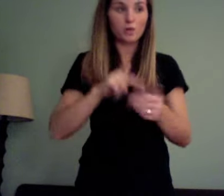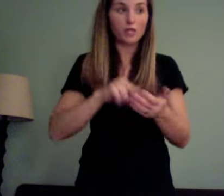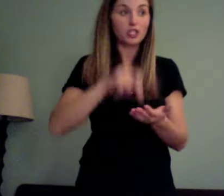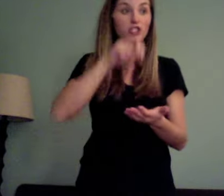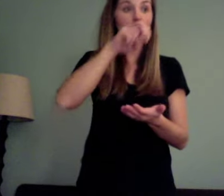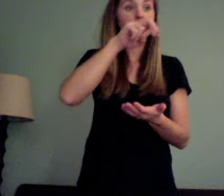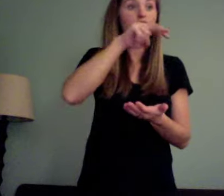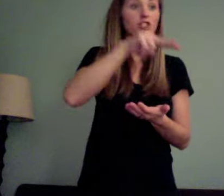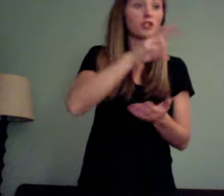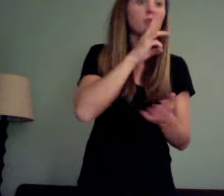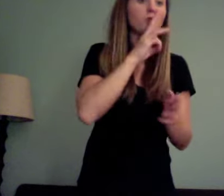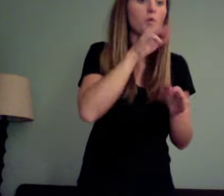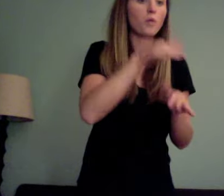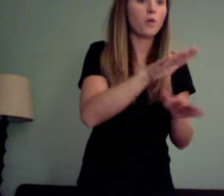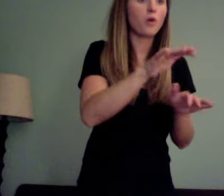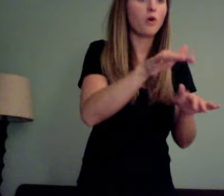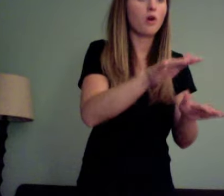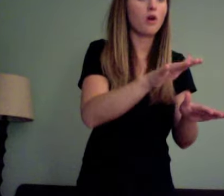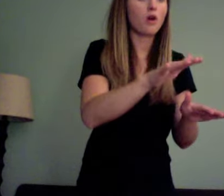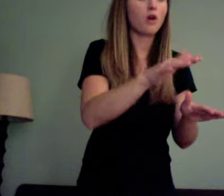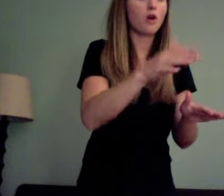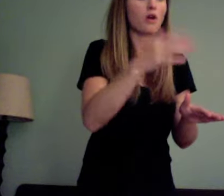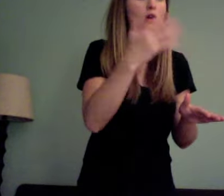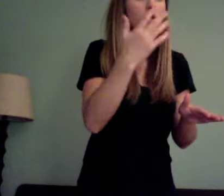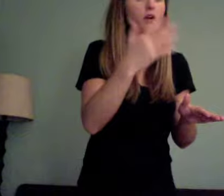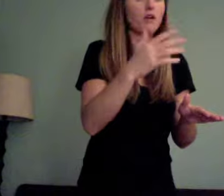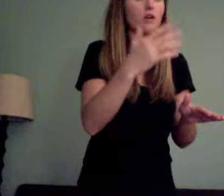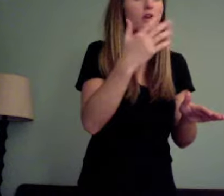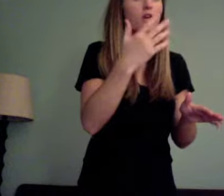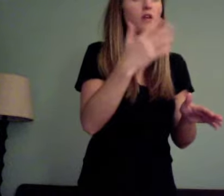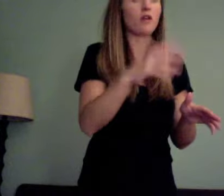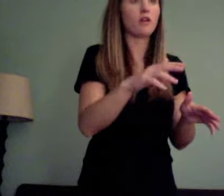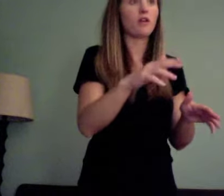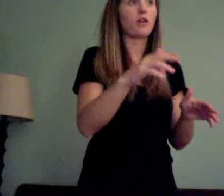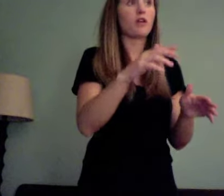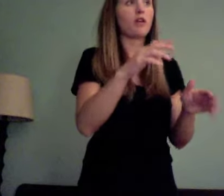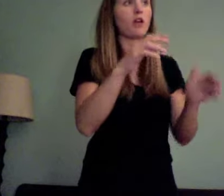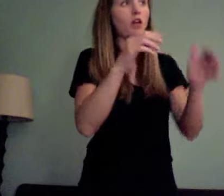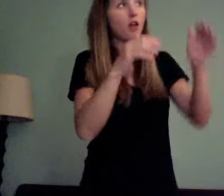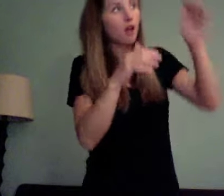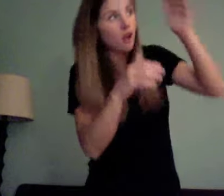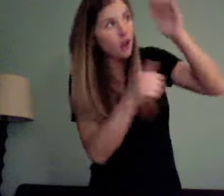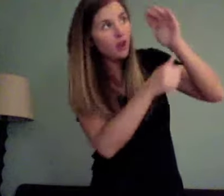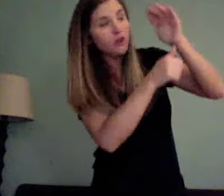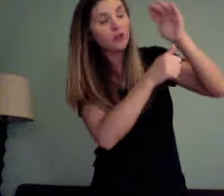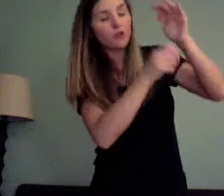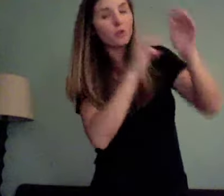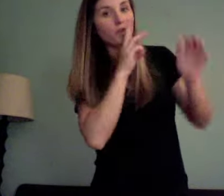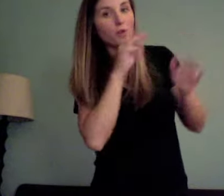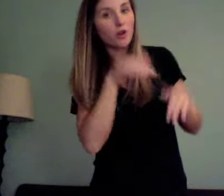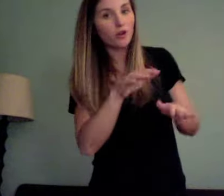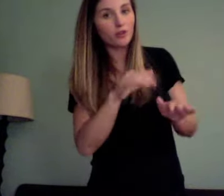touch the water. You know he goes underwater. He thinks back to the last time